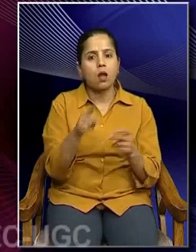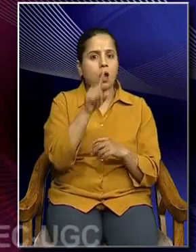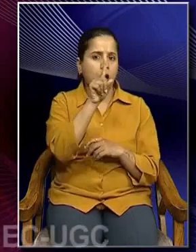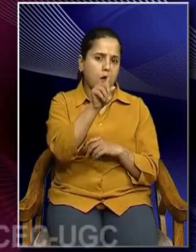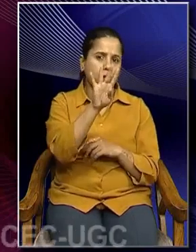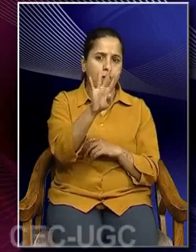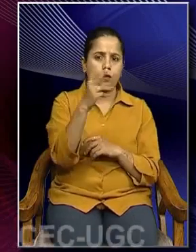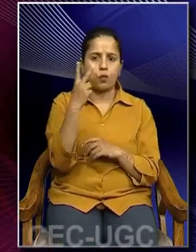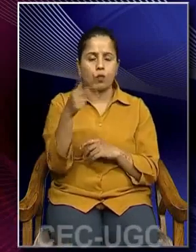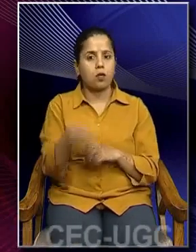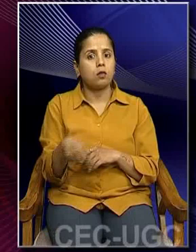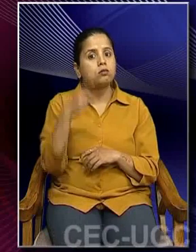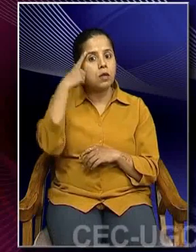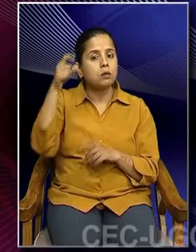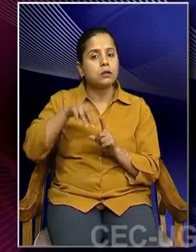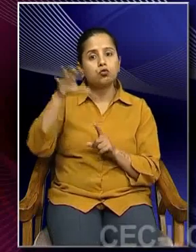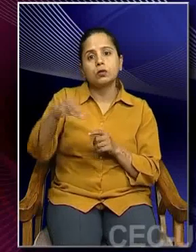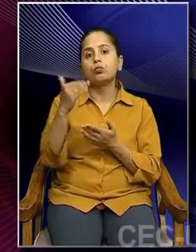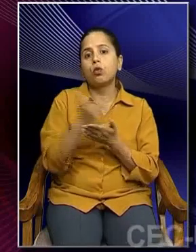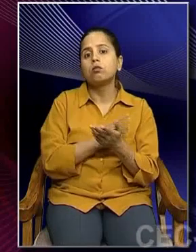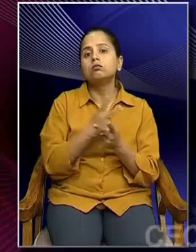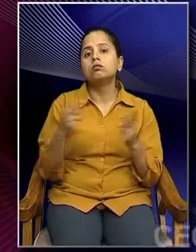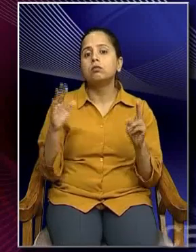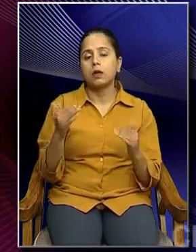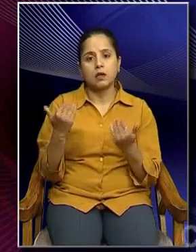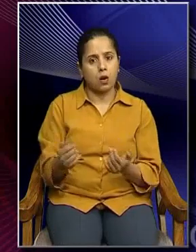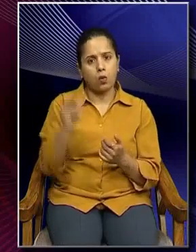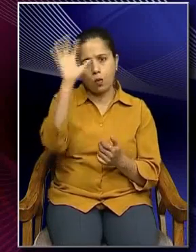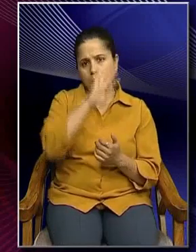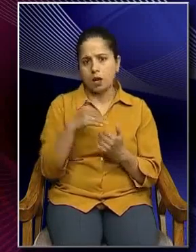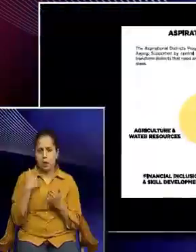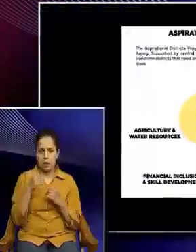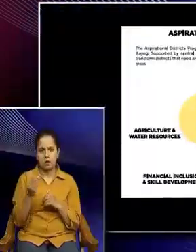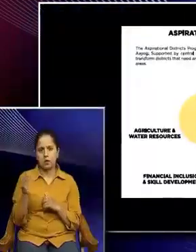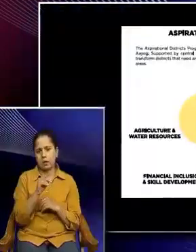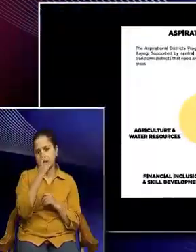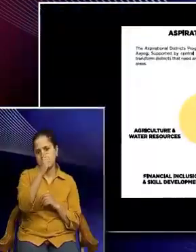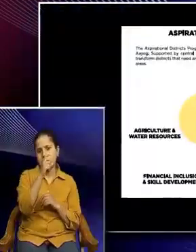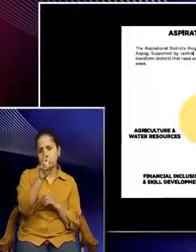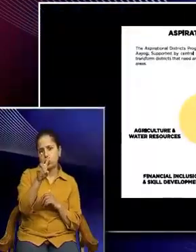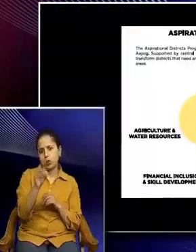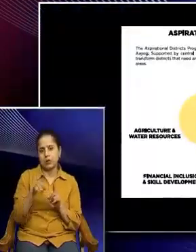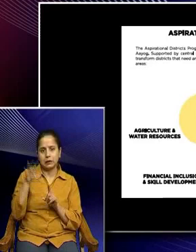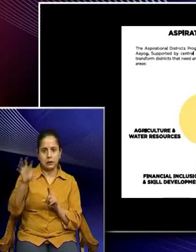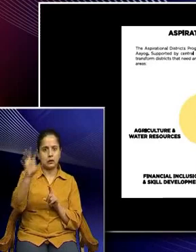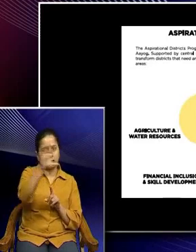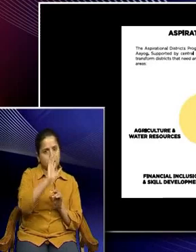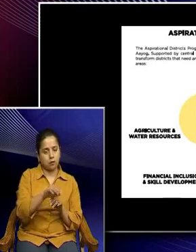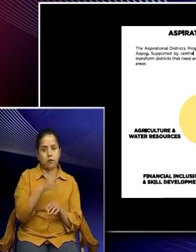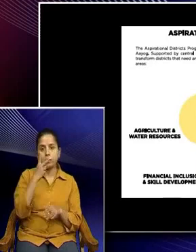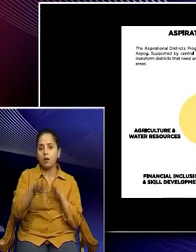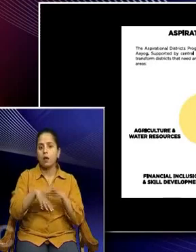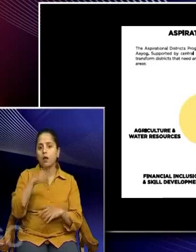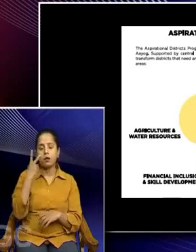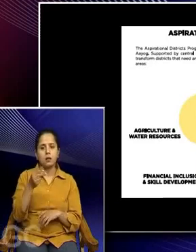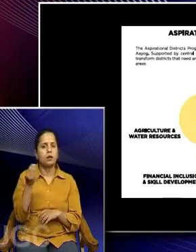142 aspirational district programs. So in India we have presently about 720 districts, out of which government of India